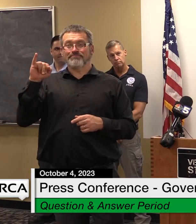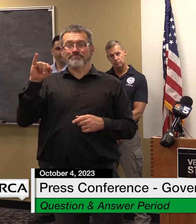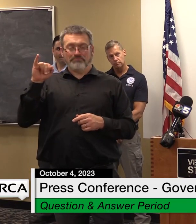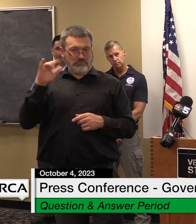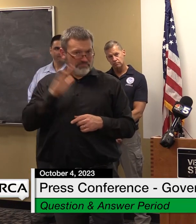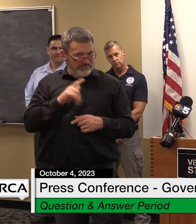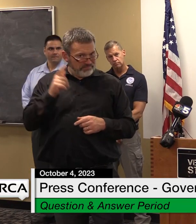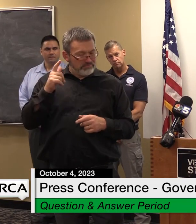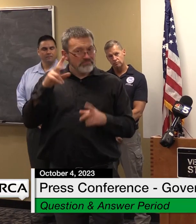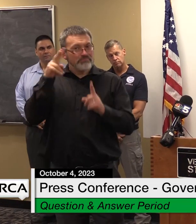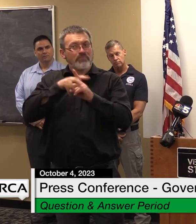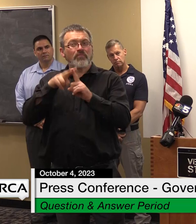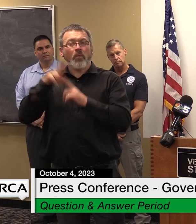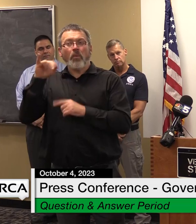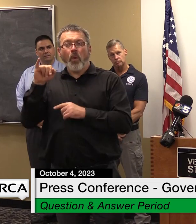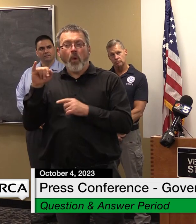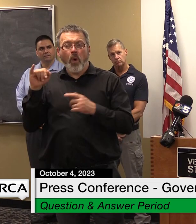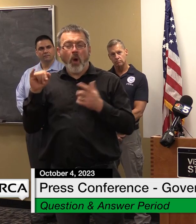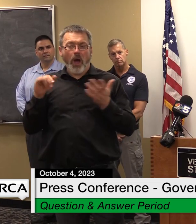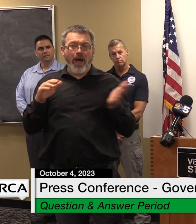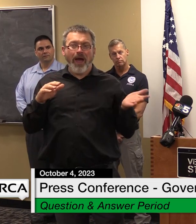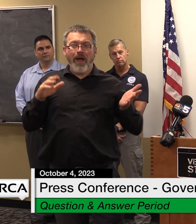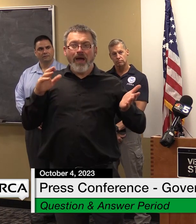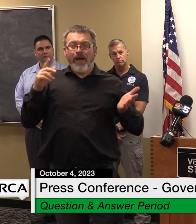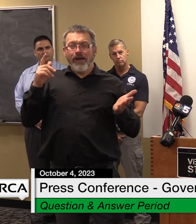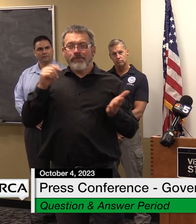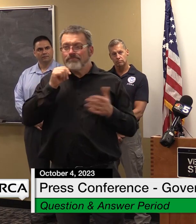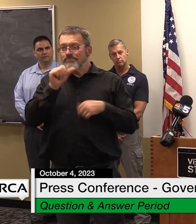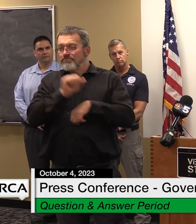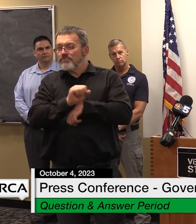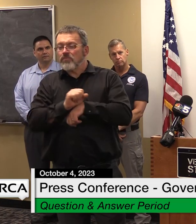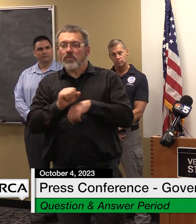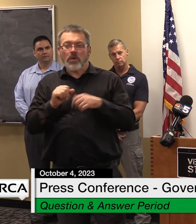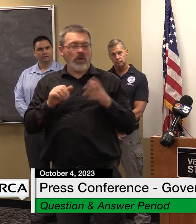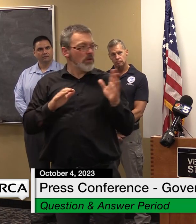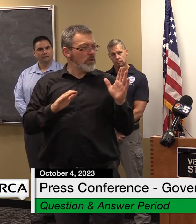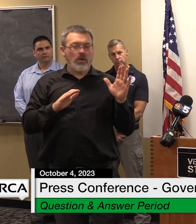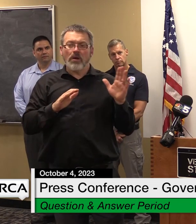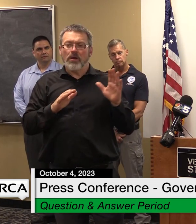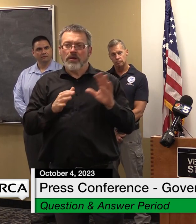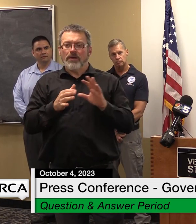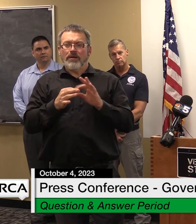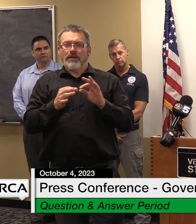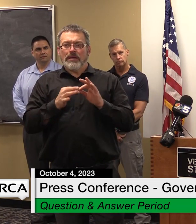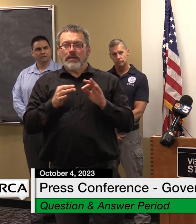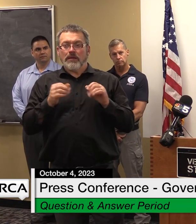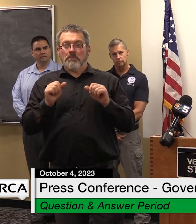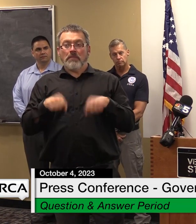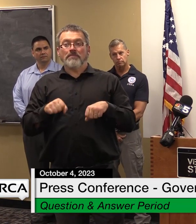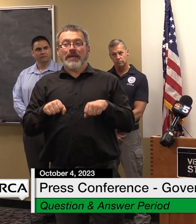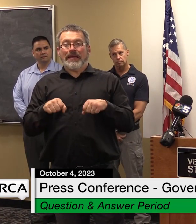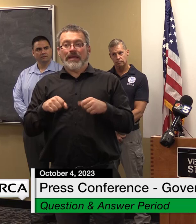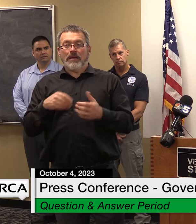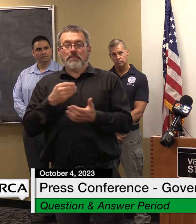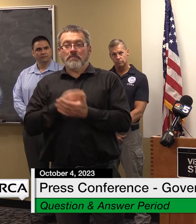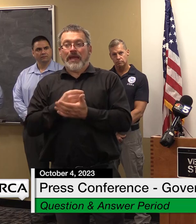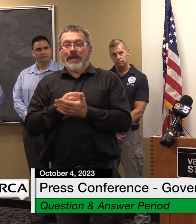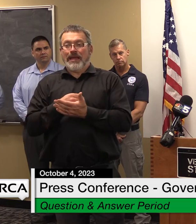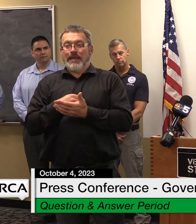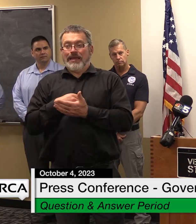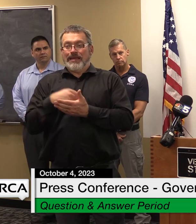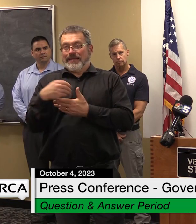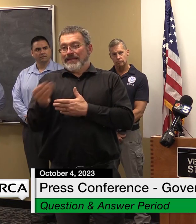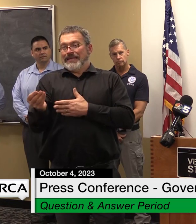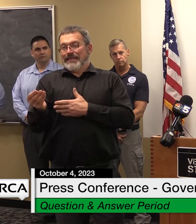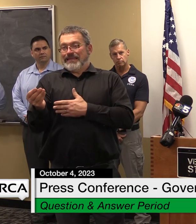how would you express, or how do you feel about how it's responded to the ability to get money in the hands of people who've been affected by this